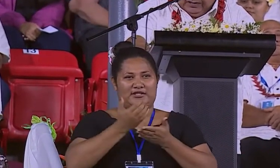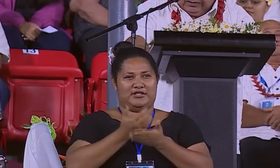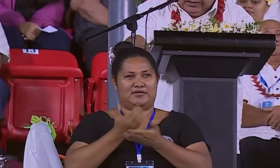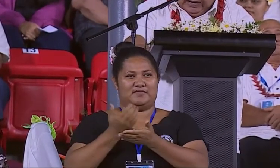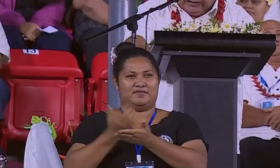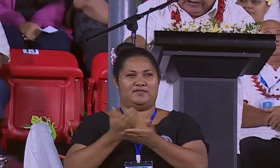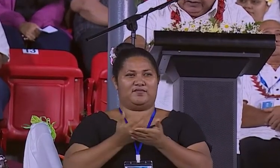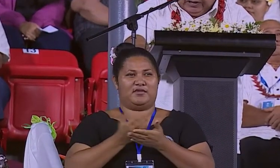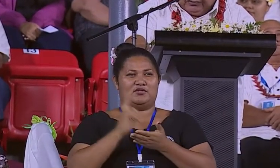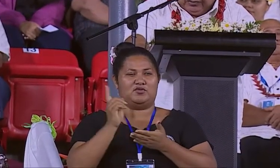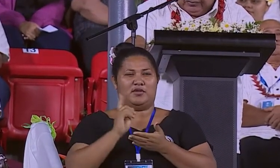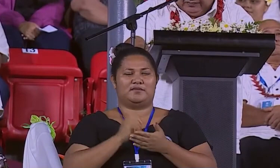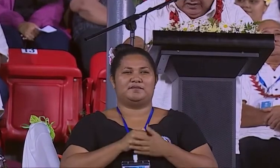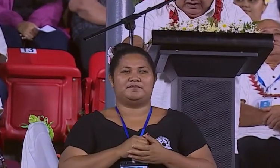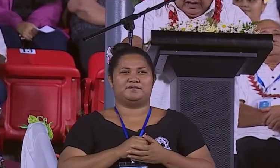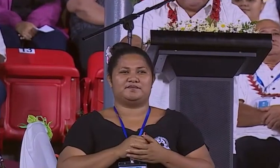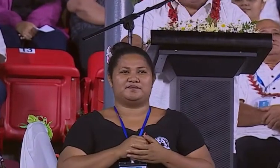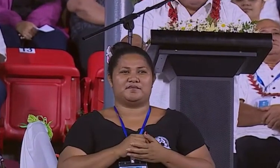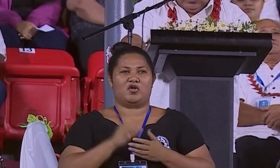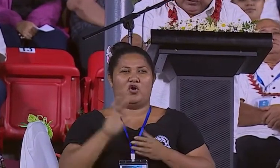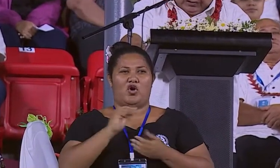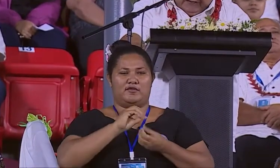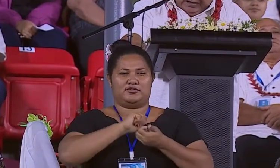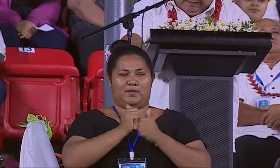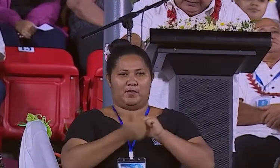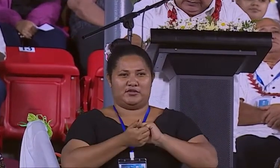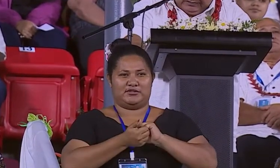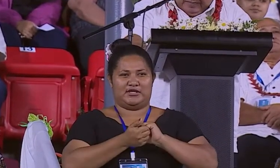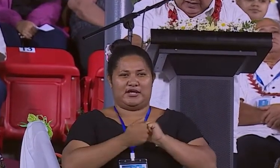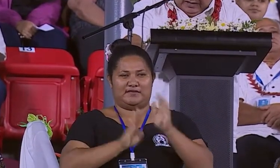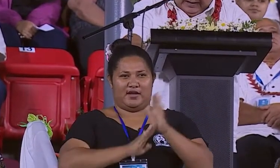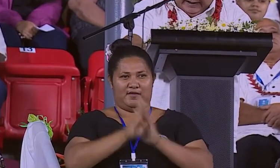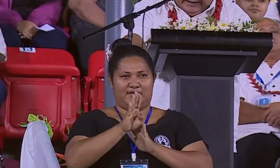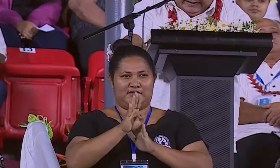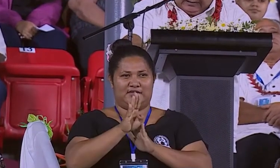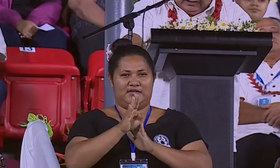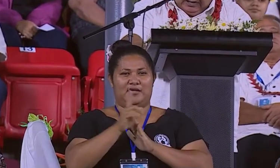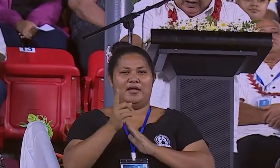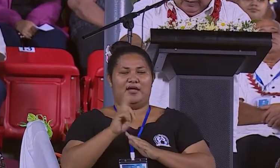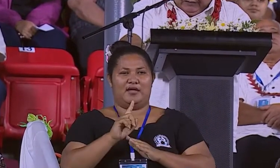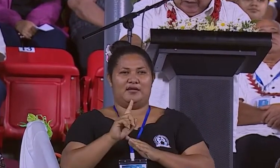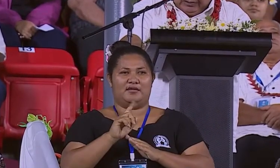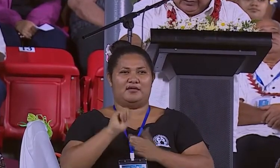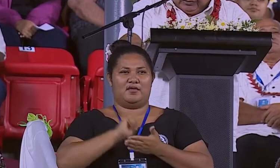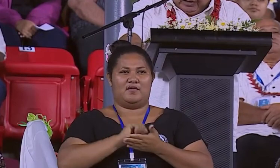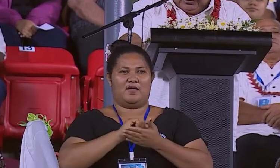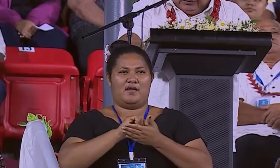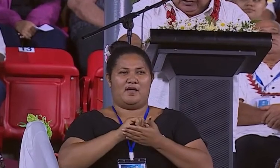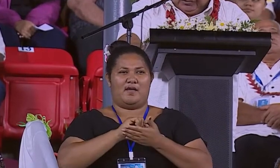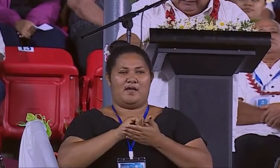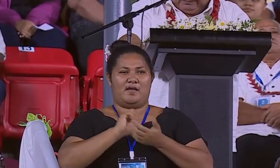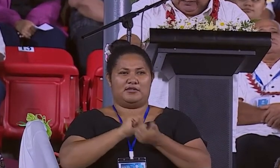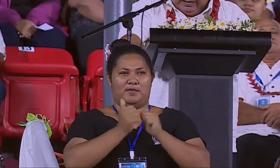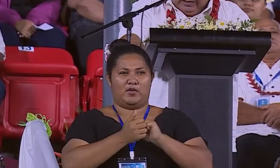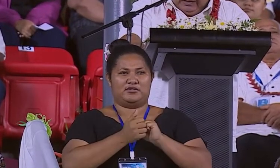commitment to the acceleration of sports development and elite performance